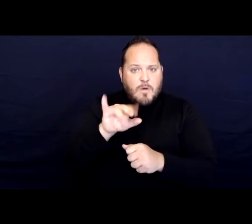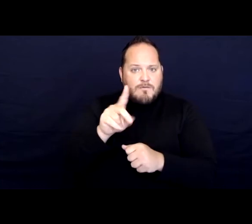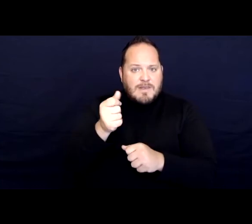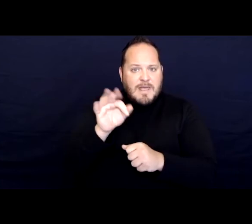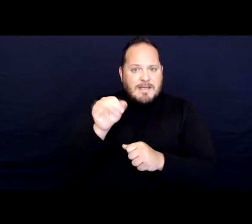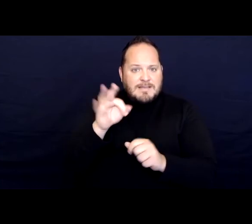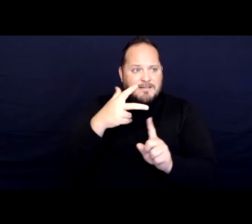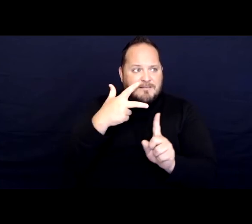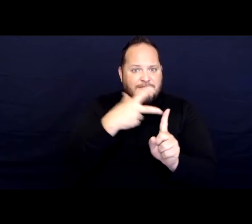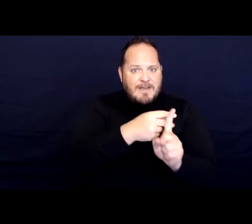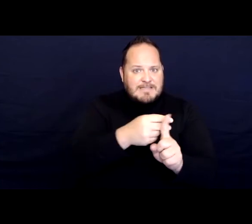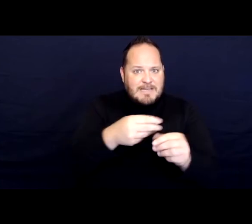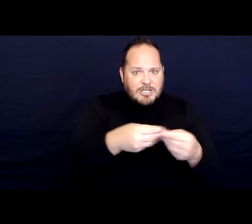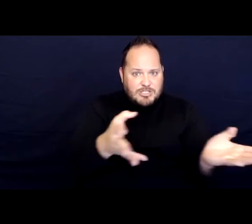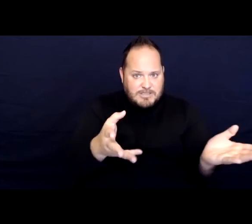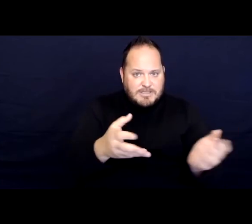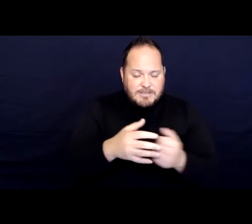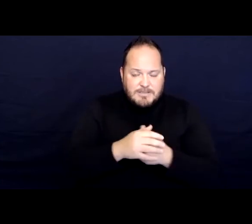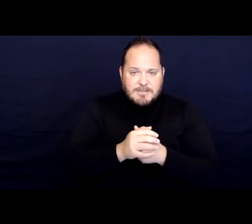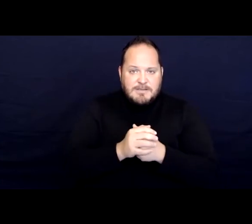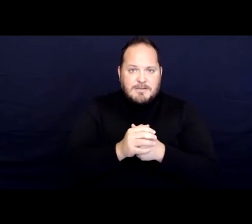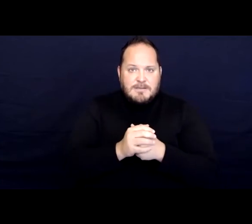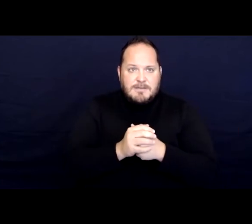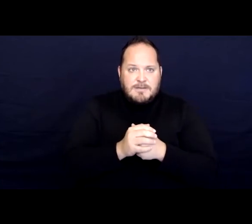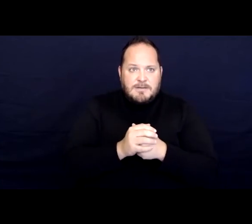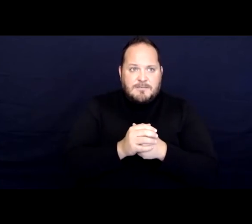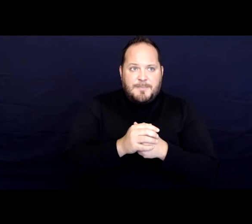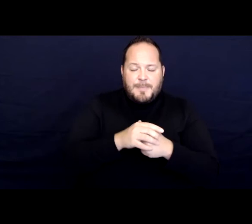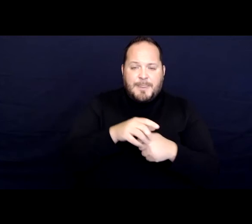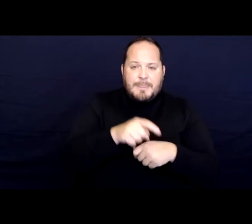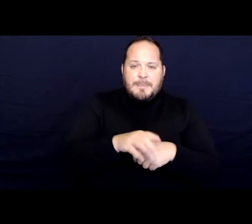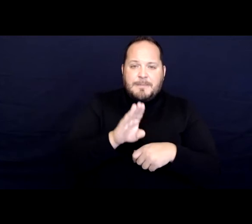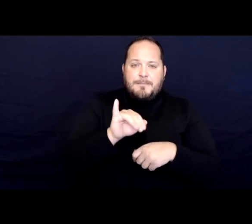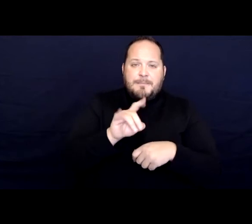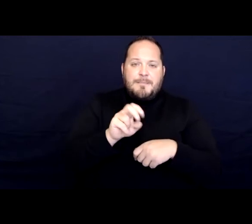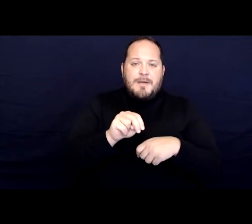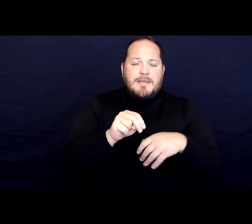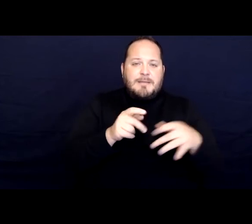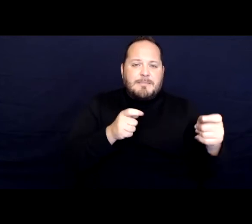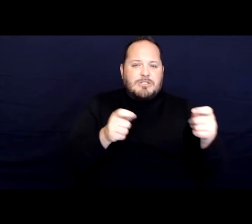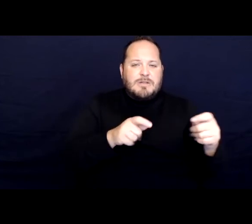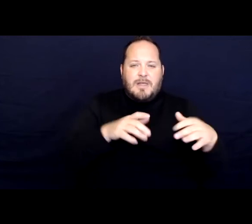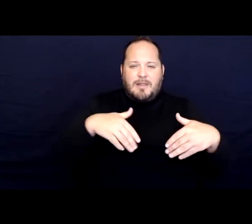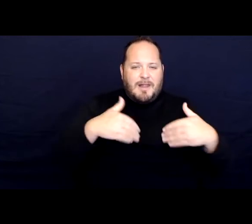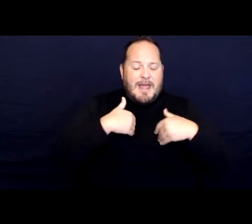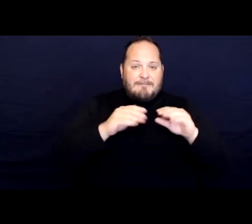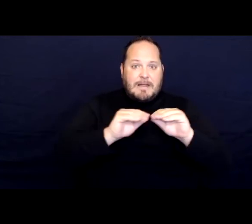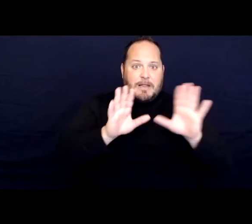vaccination relief, and not really having sort of a clear plan of what that would look like.